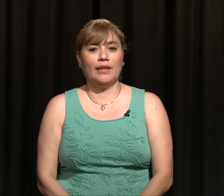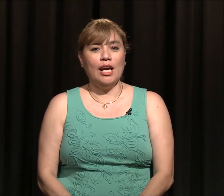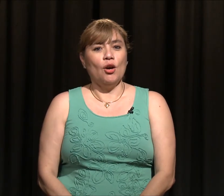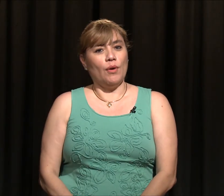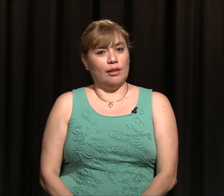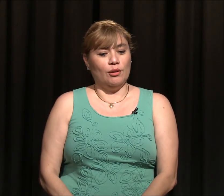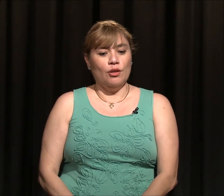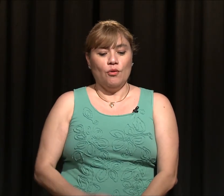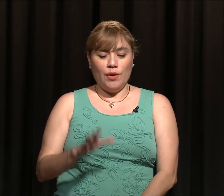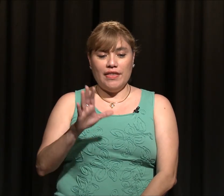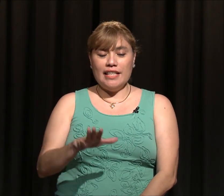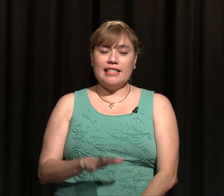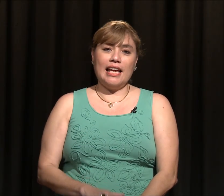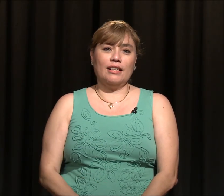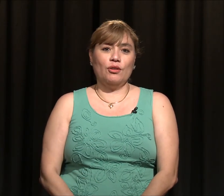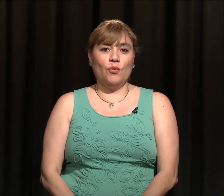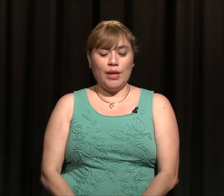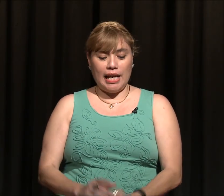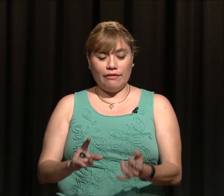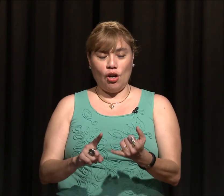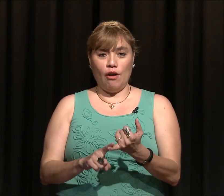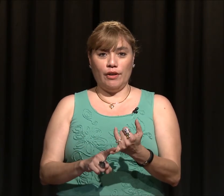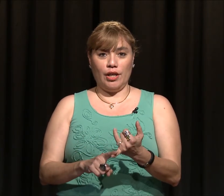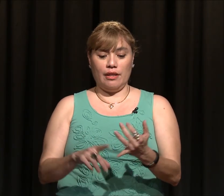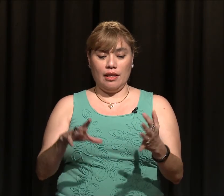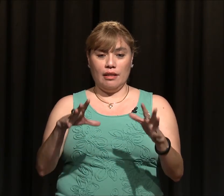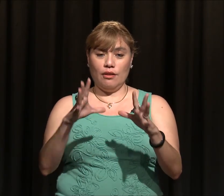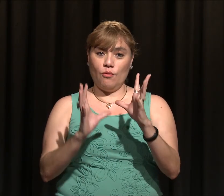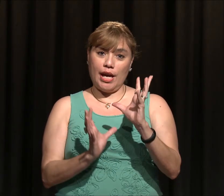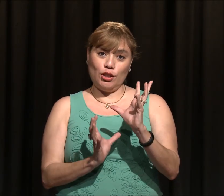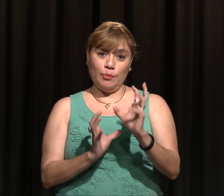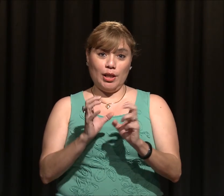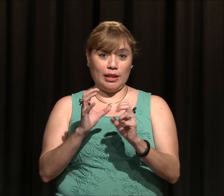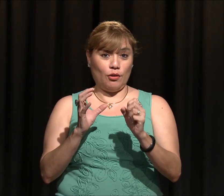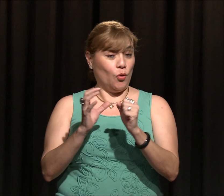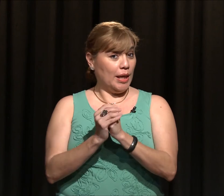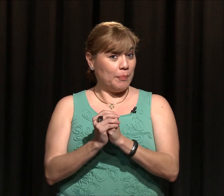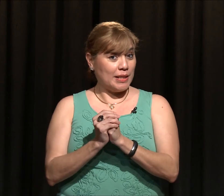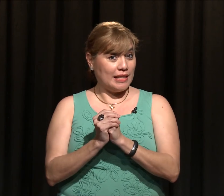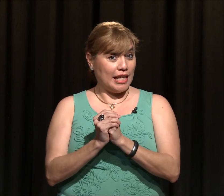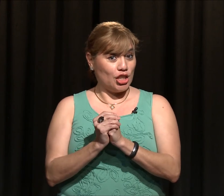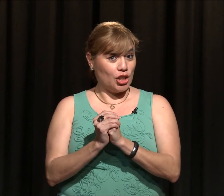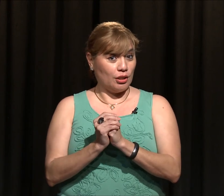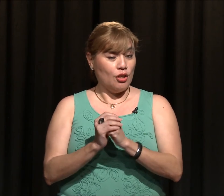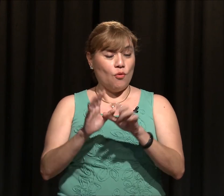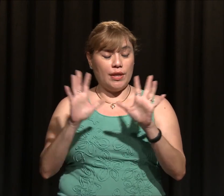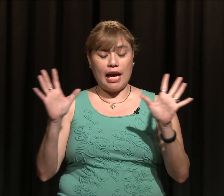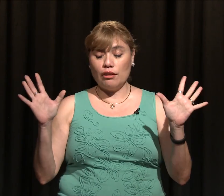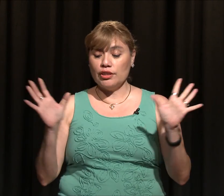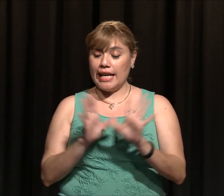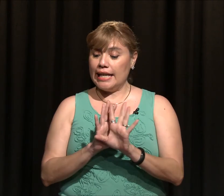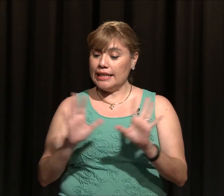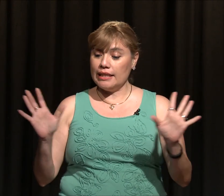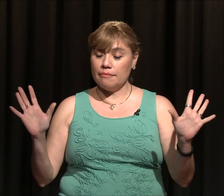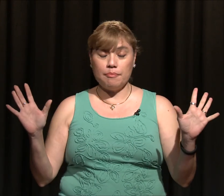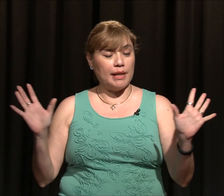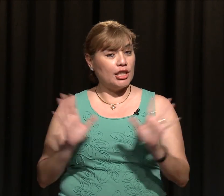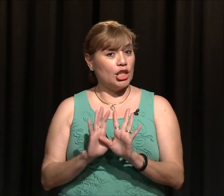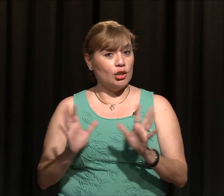Well, with this then, we have covered the way to build a quick presentation without any particular